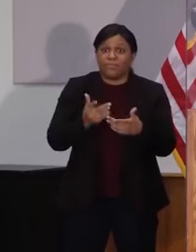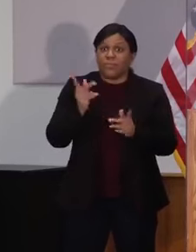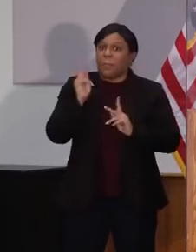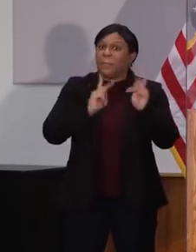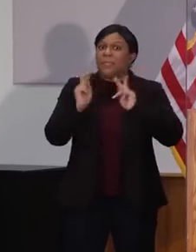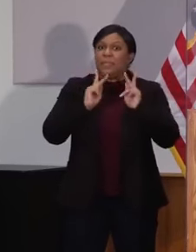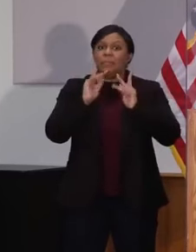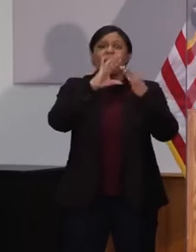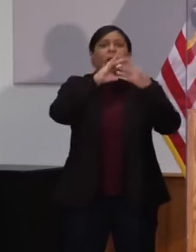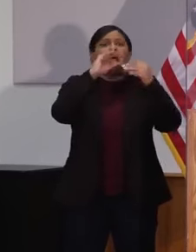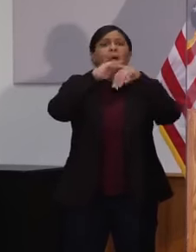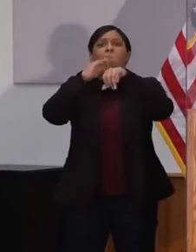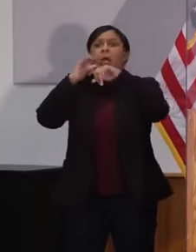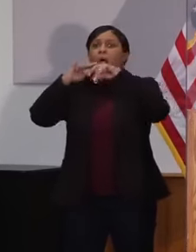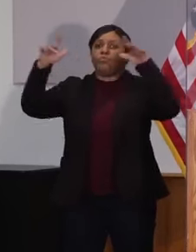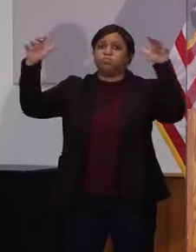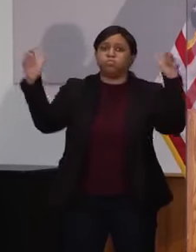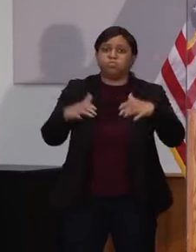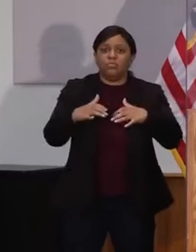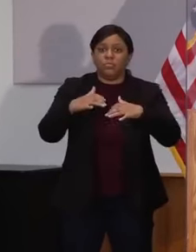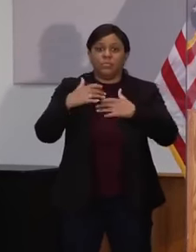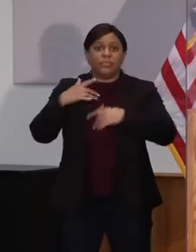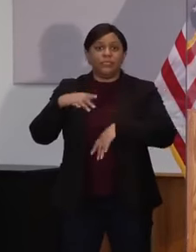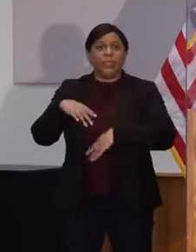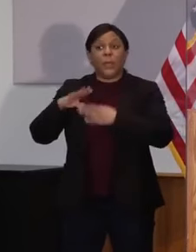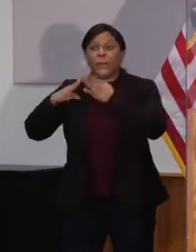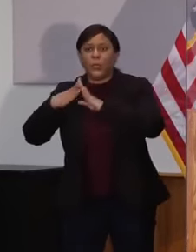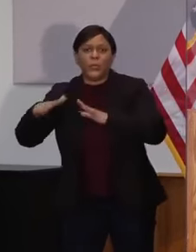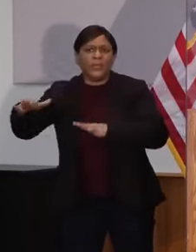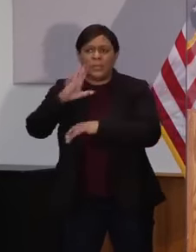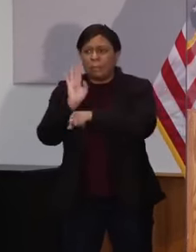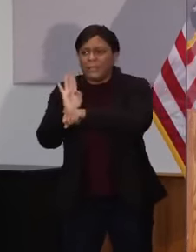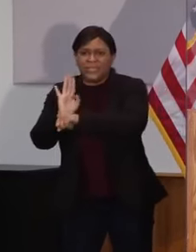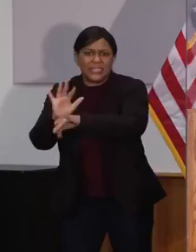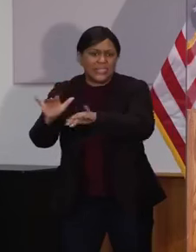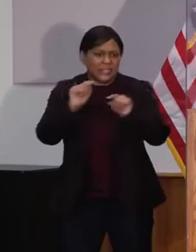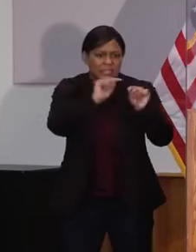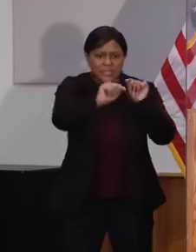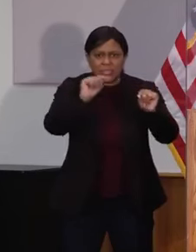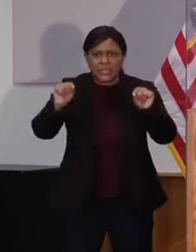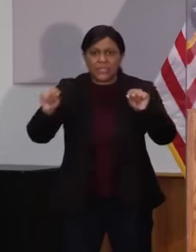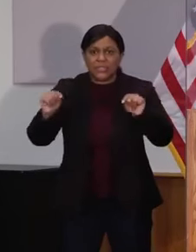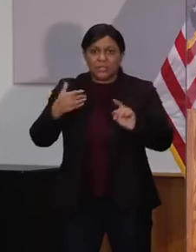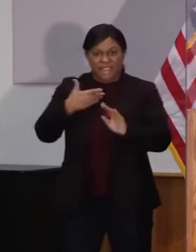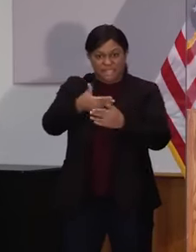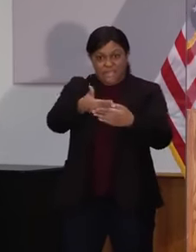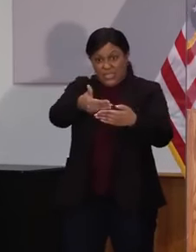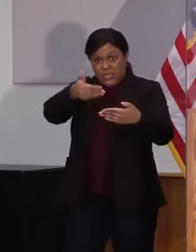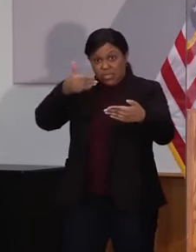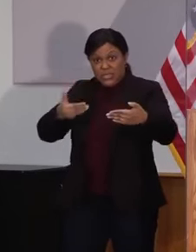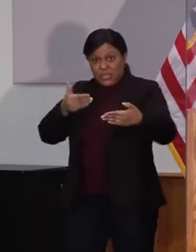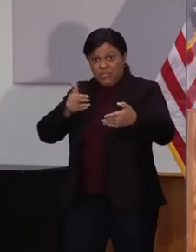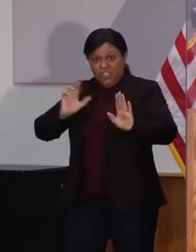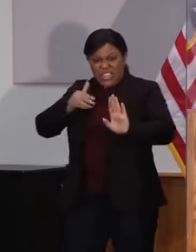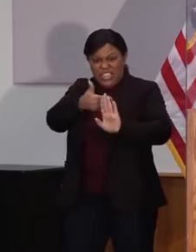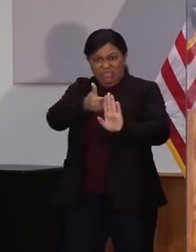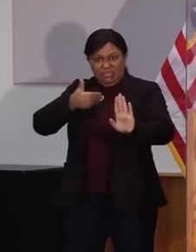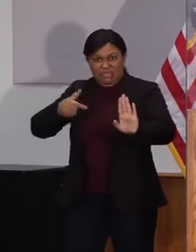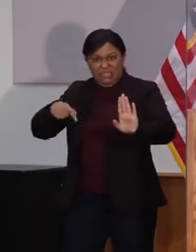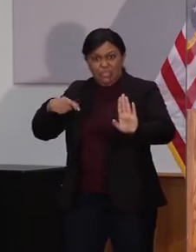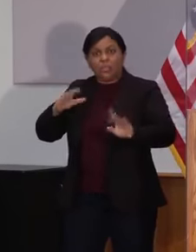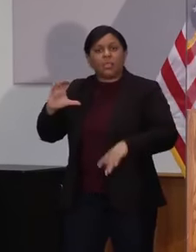work with the community, we work with the business community in advance of this, that what we can do is we can minimize the